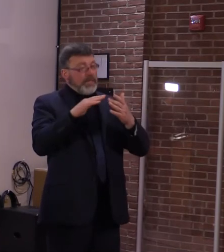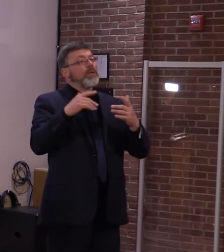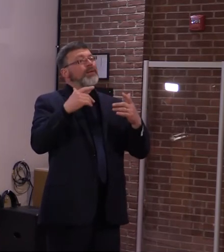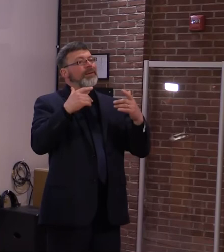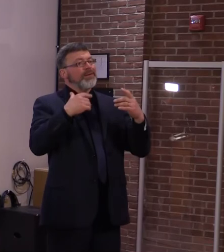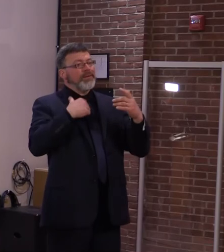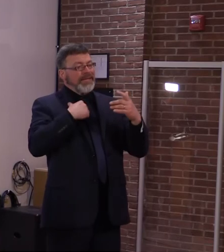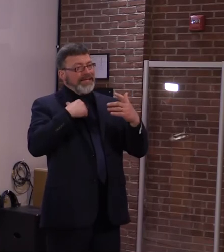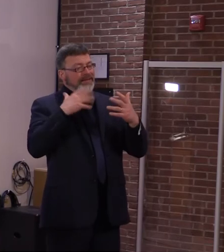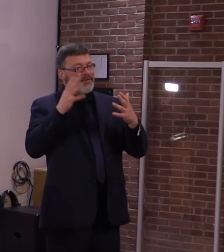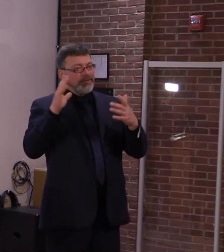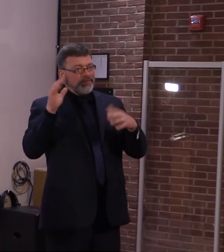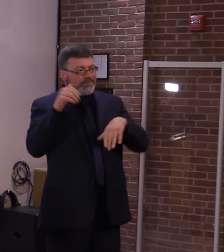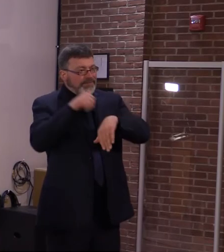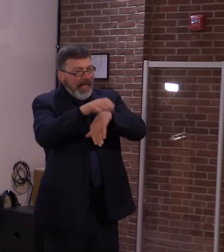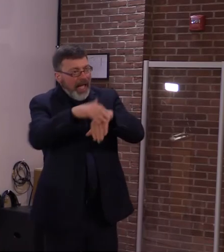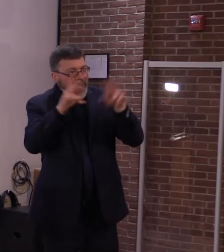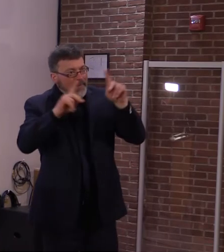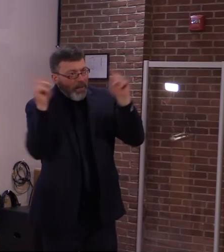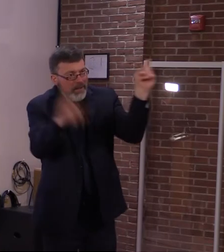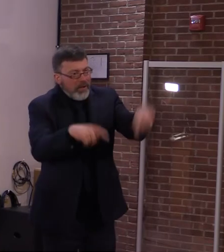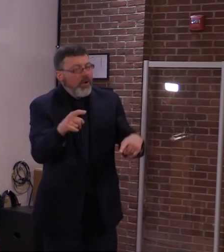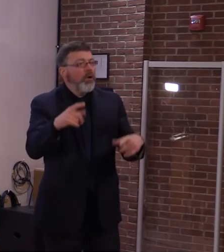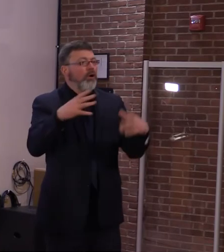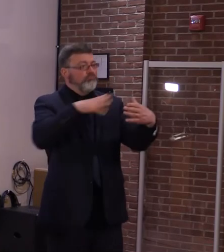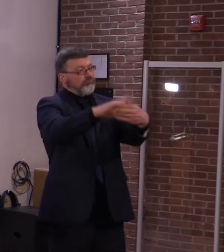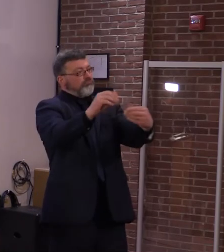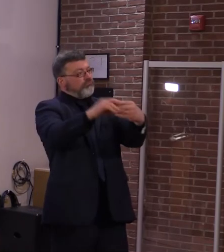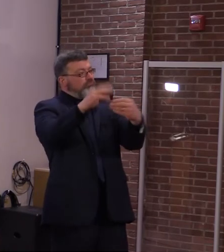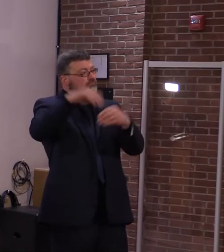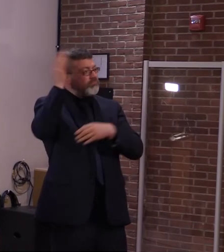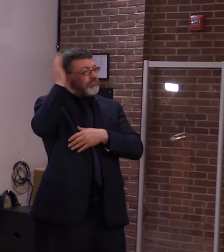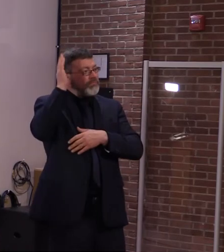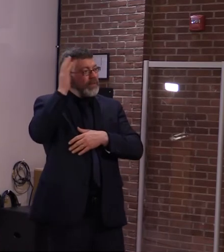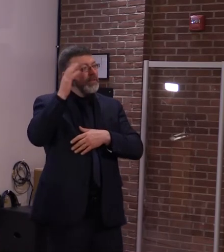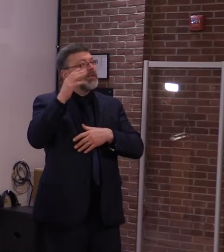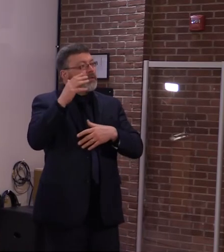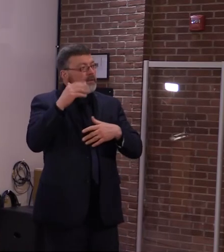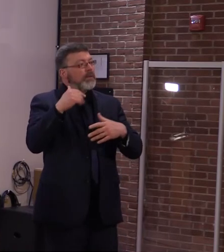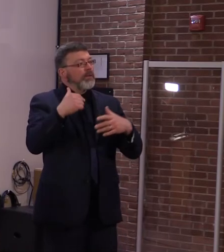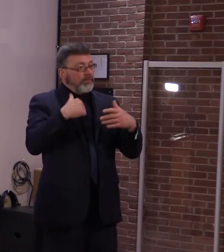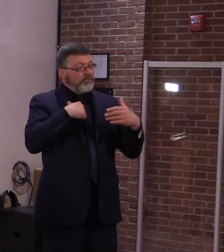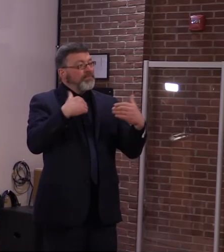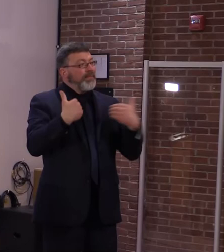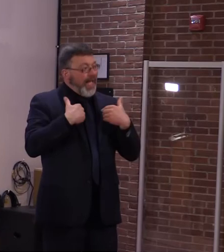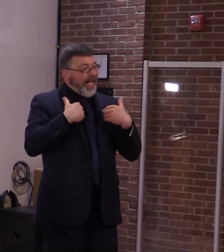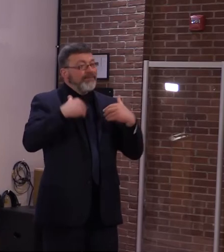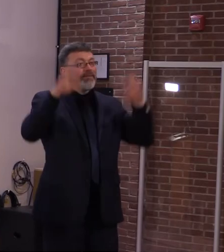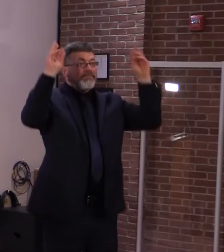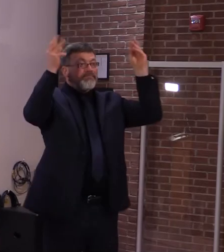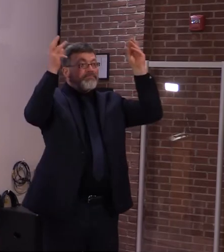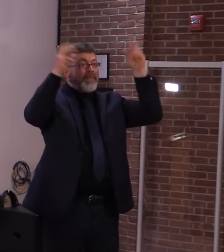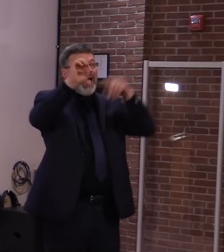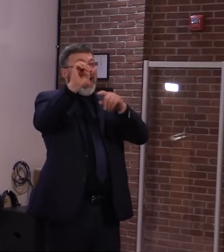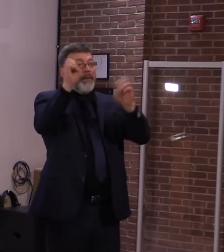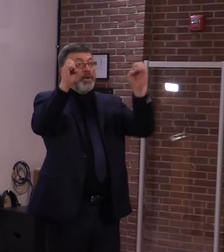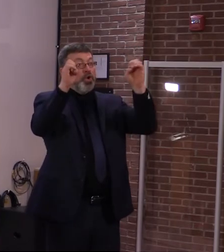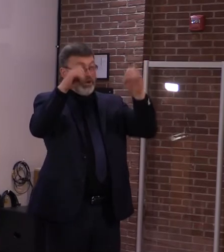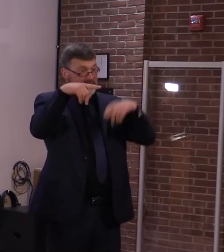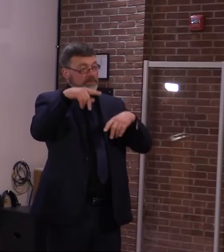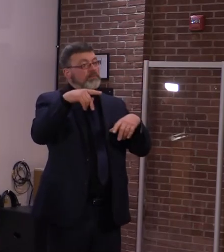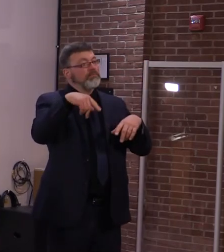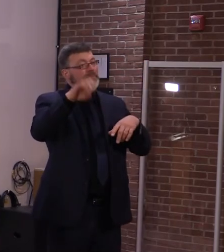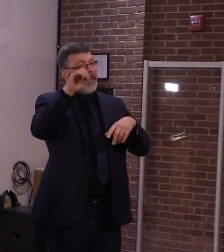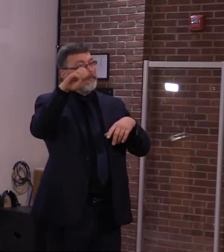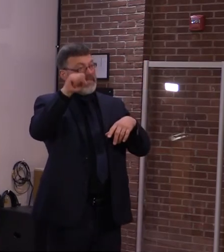with that strategy. We're going to continue to focus on, I think, again, next week you'll see maybe